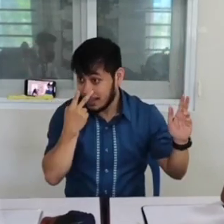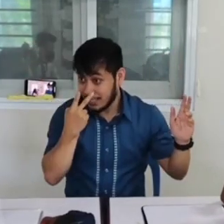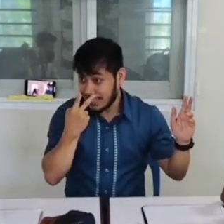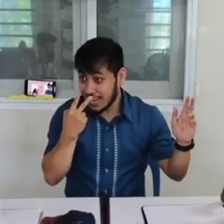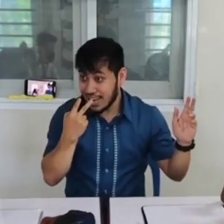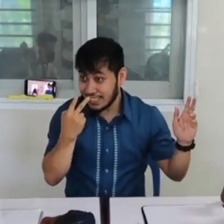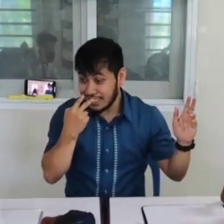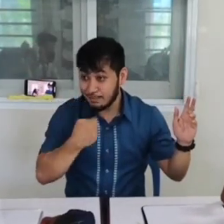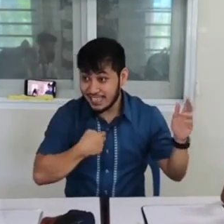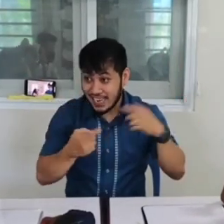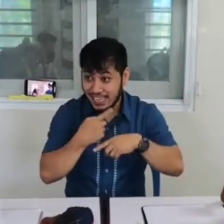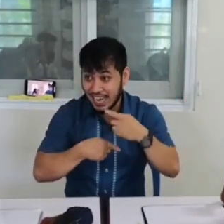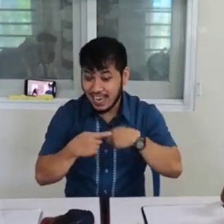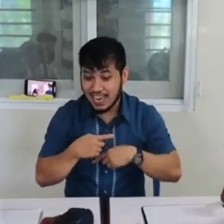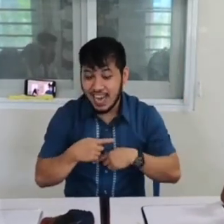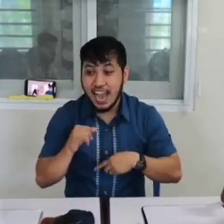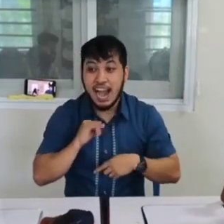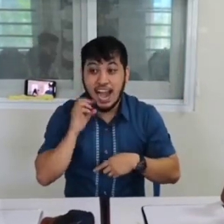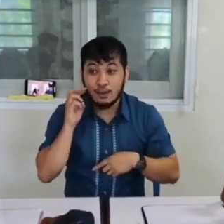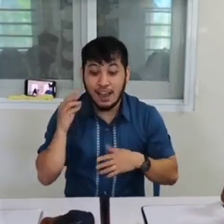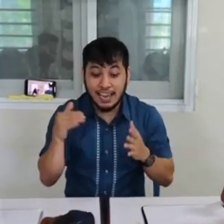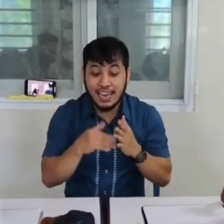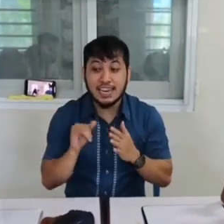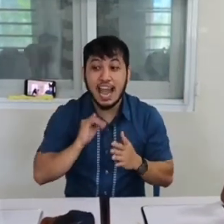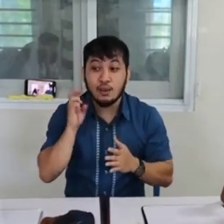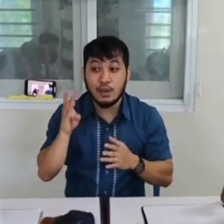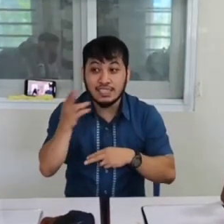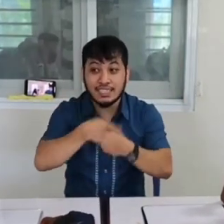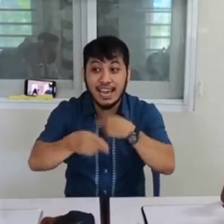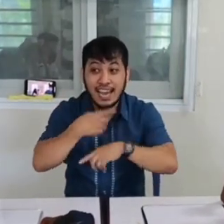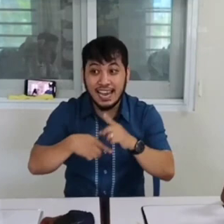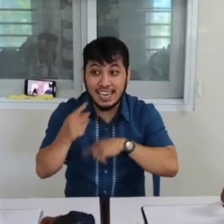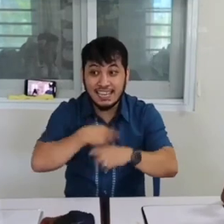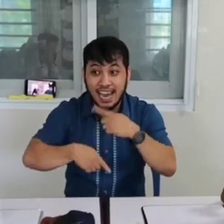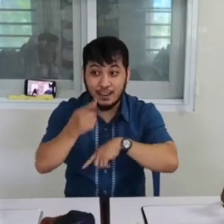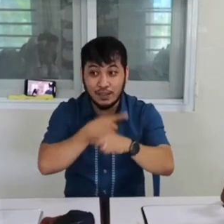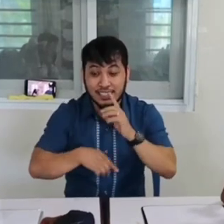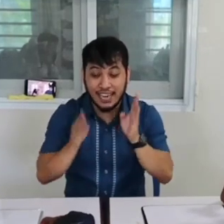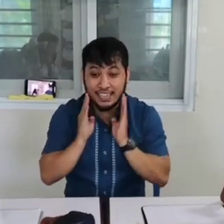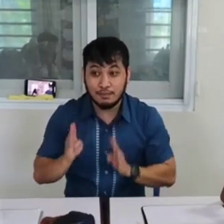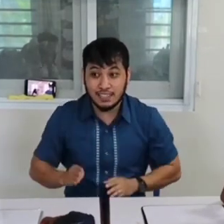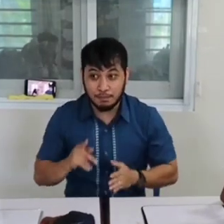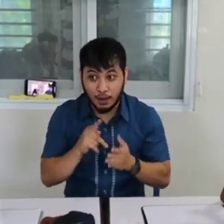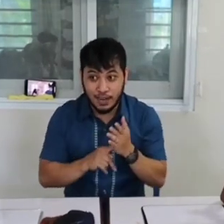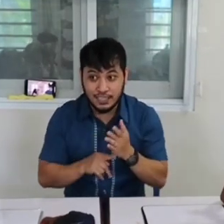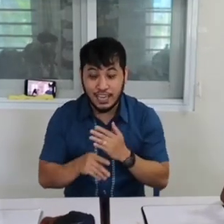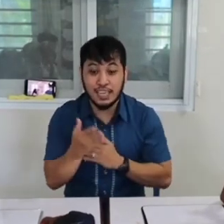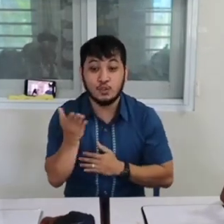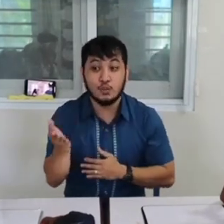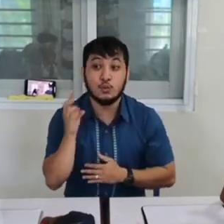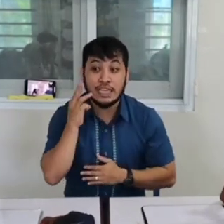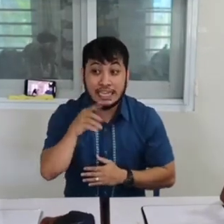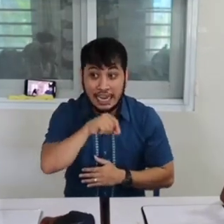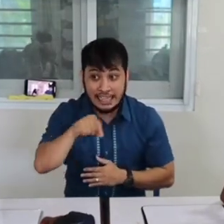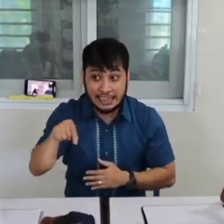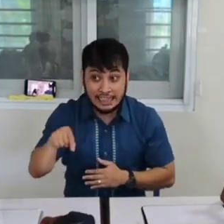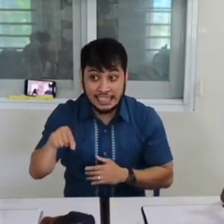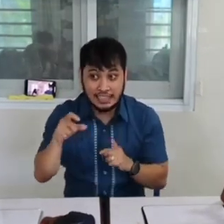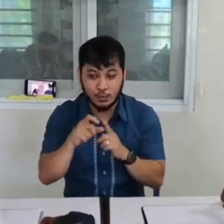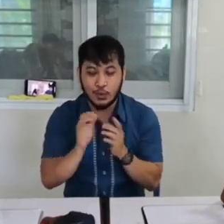See, ha? See my sign, ha? I'm, again, I will sign I will sign the body parts and you will write the